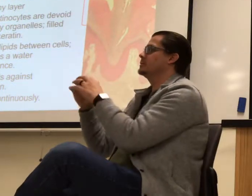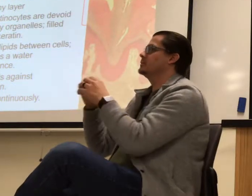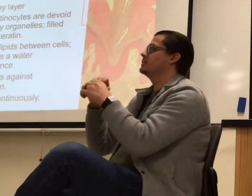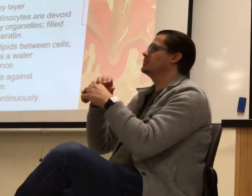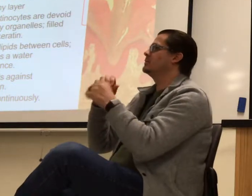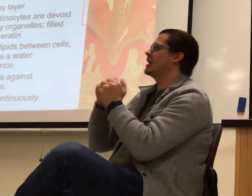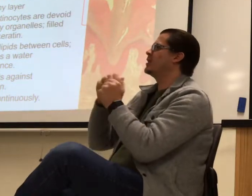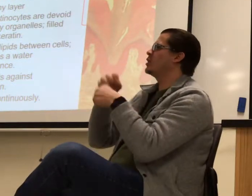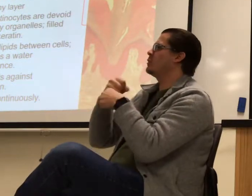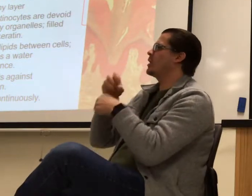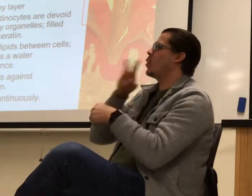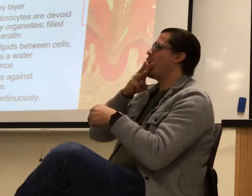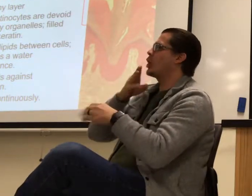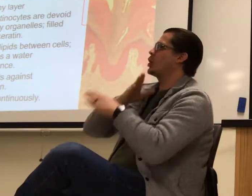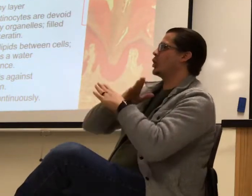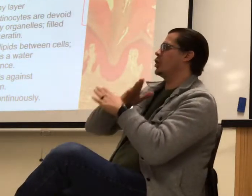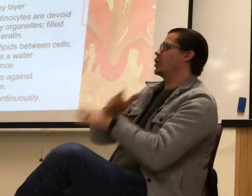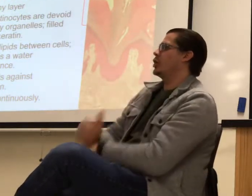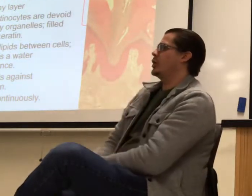water resistance.